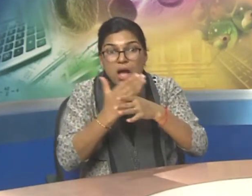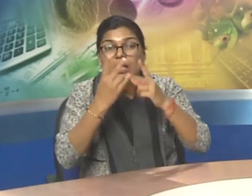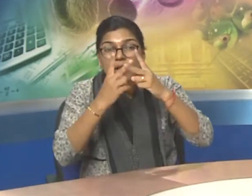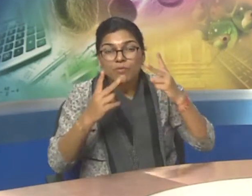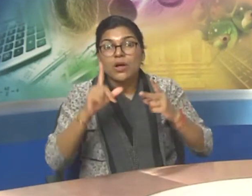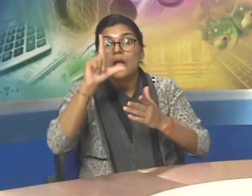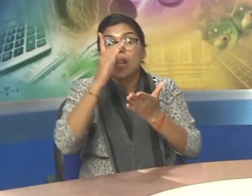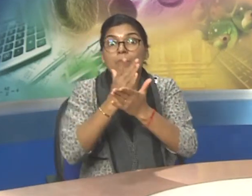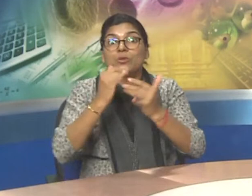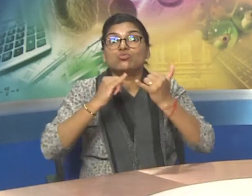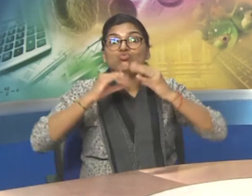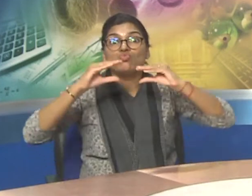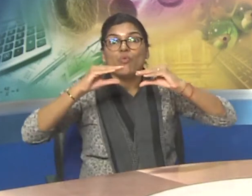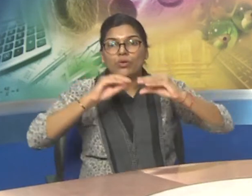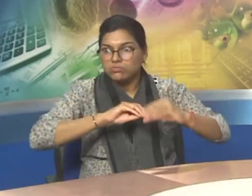the libraries are also